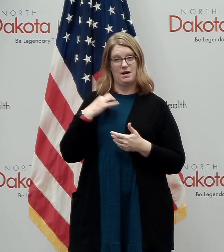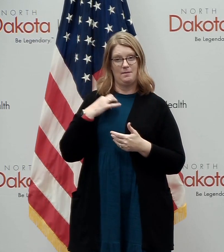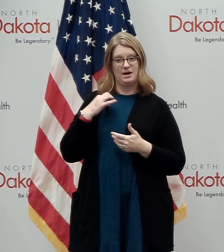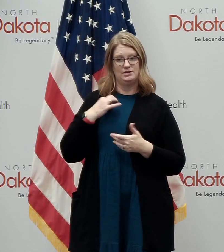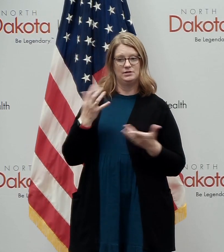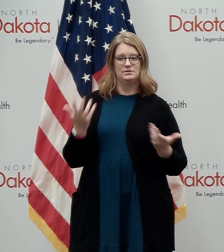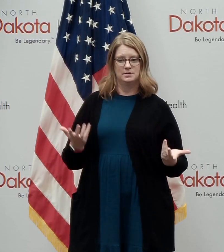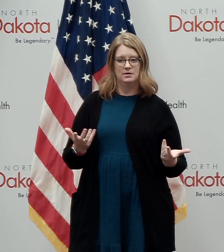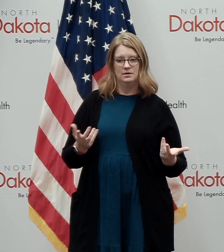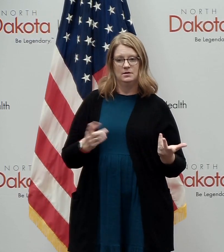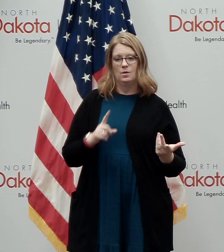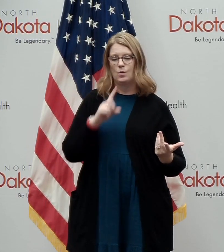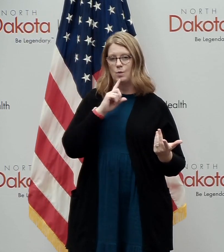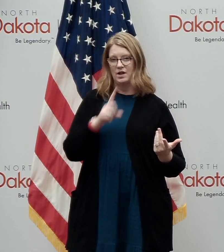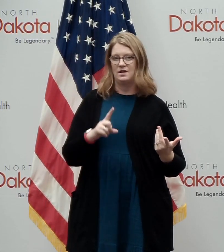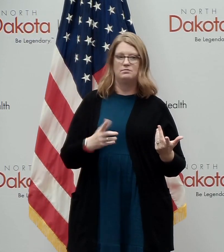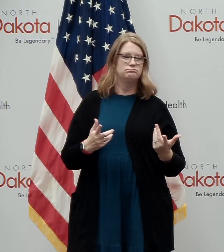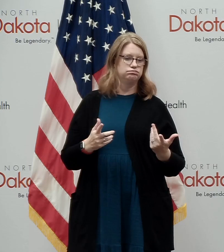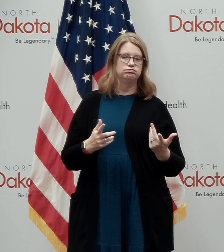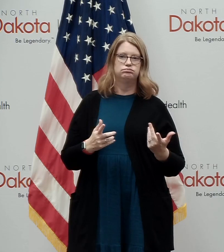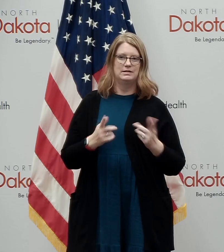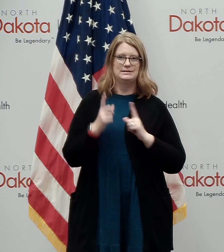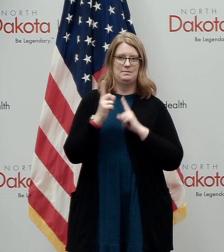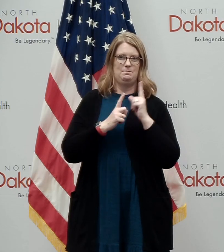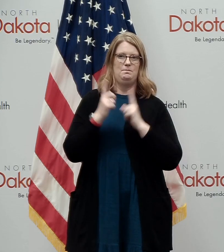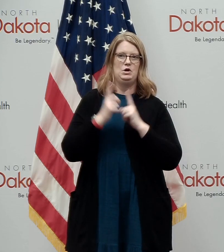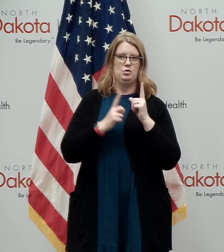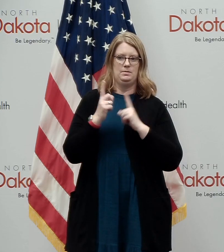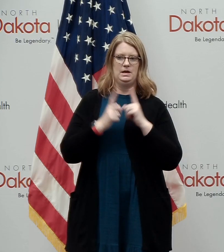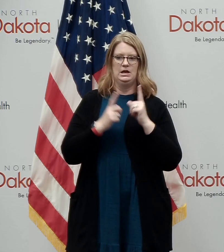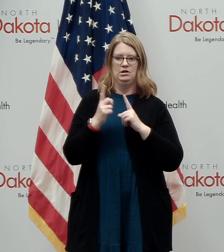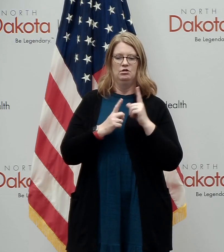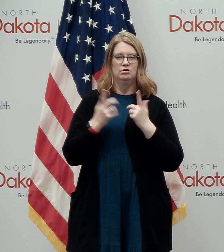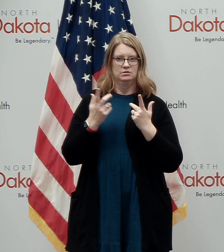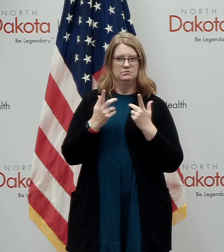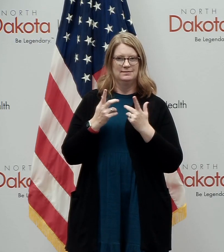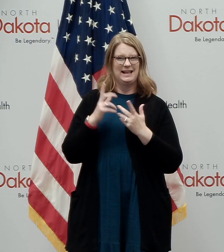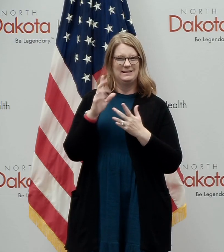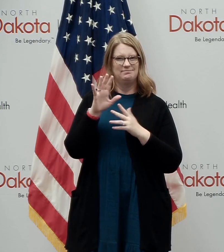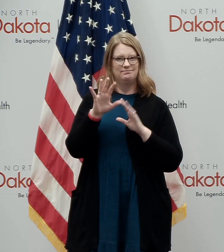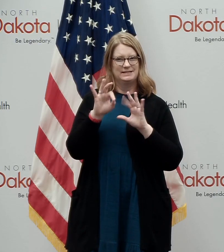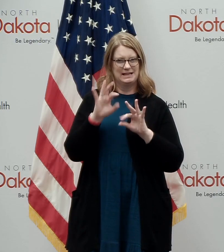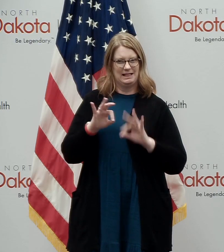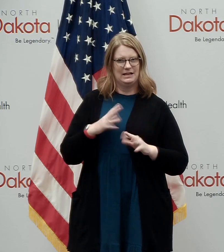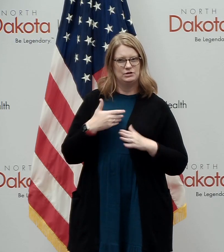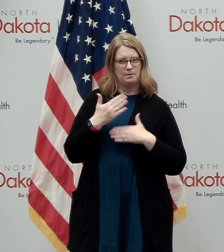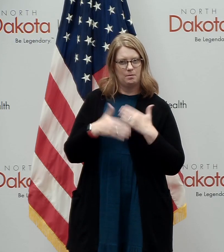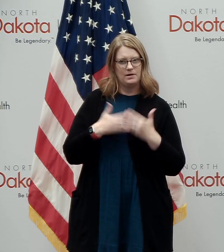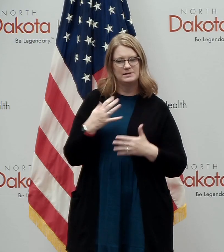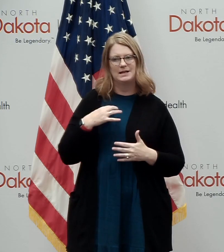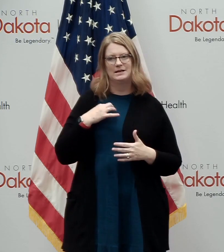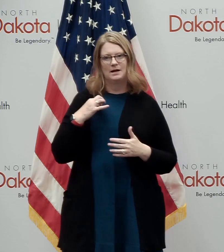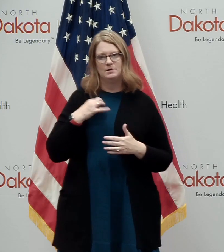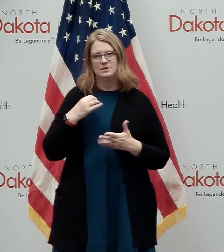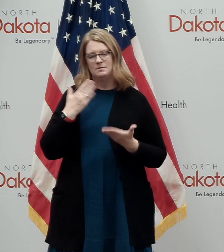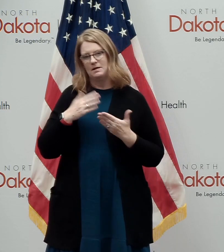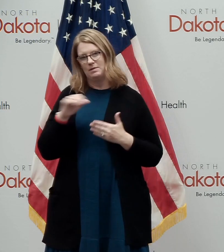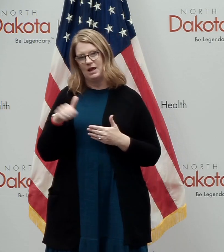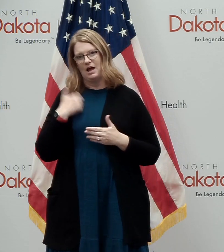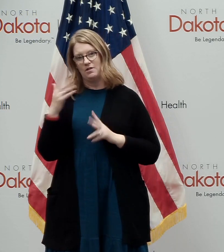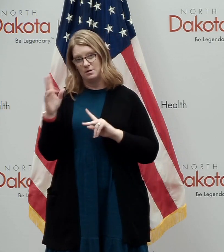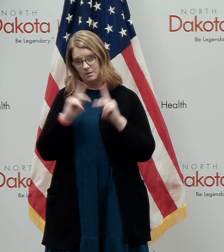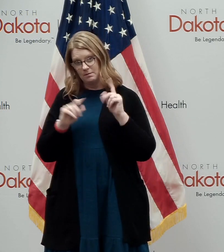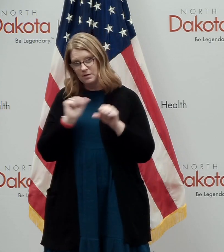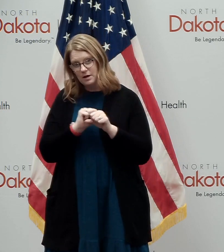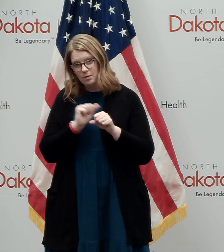into words, and that is a peer-to-peer selection process where, again, the nominations made by other folks that are working